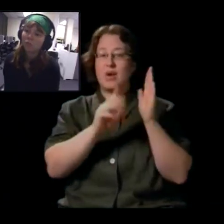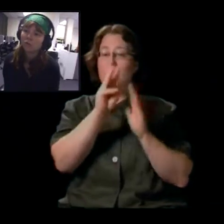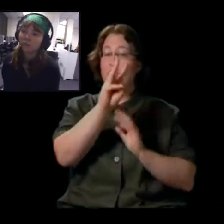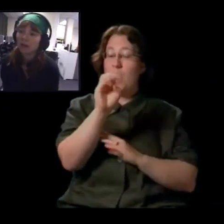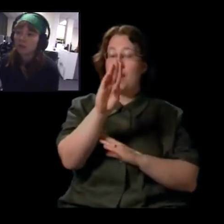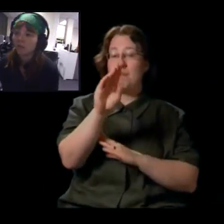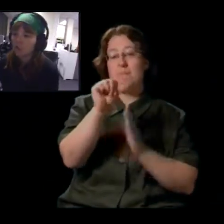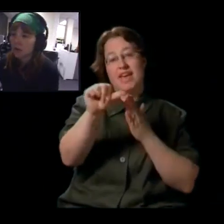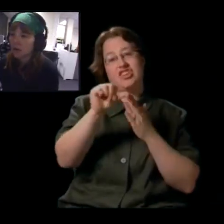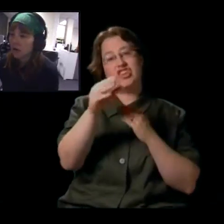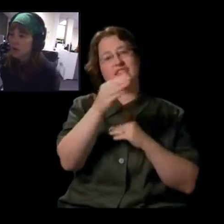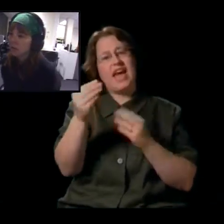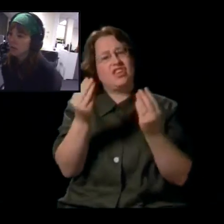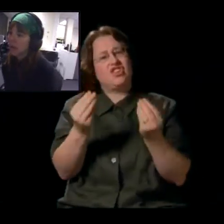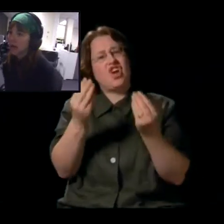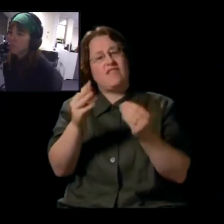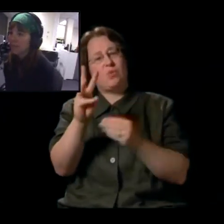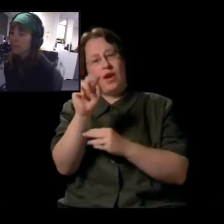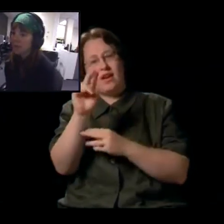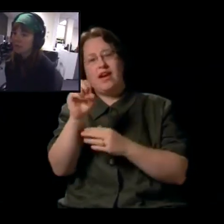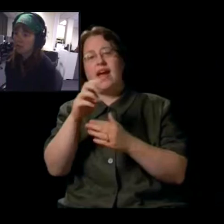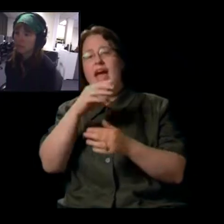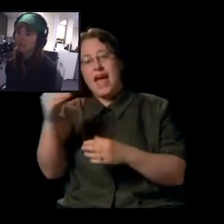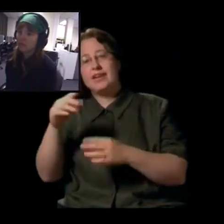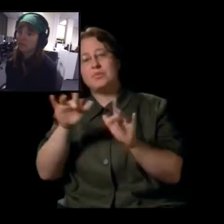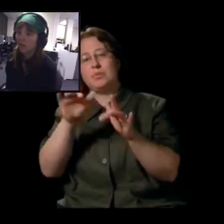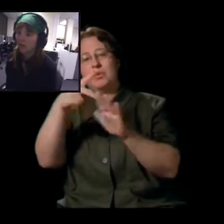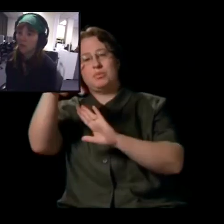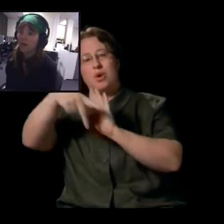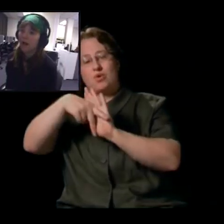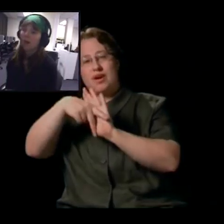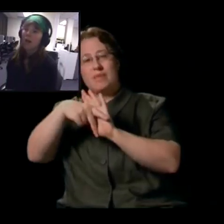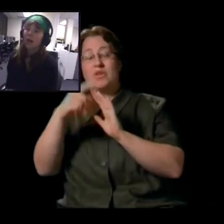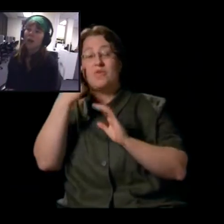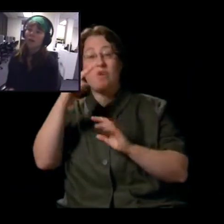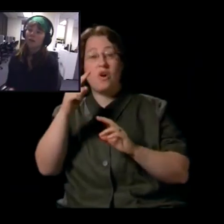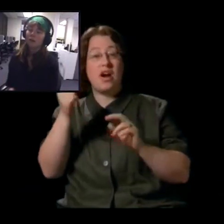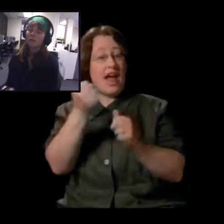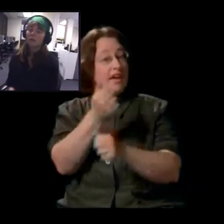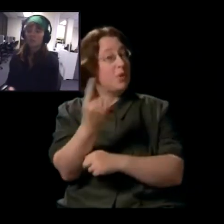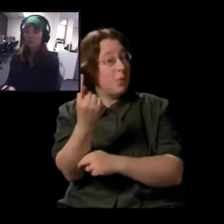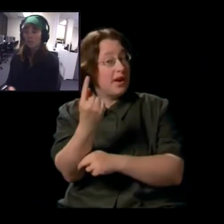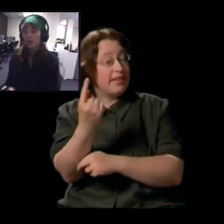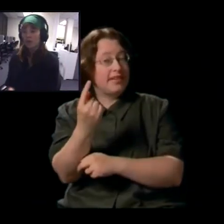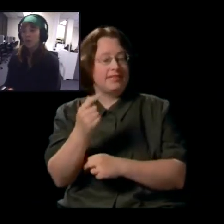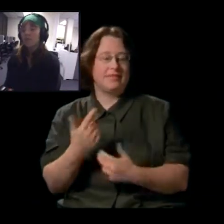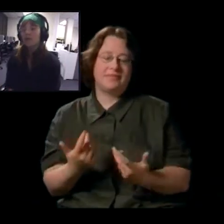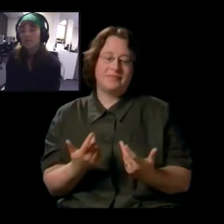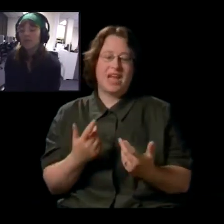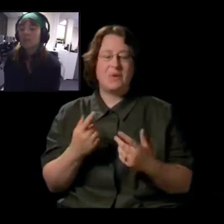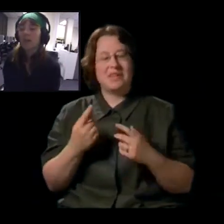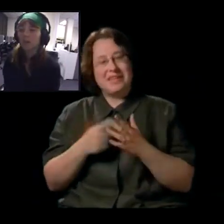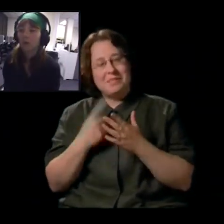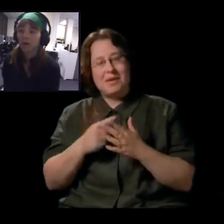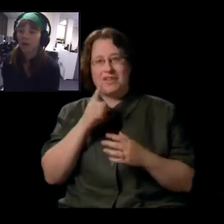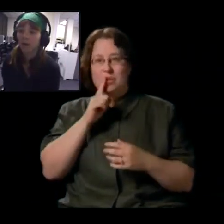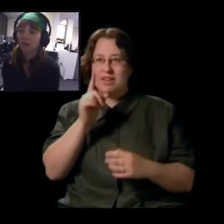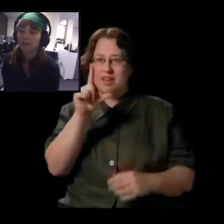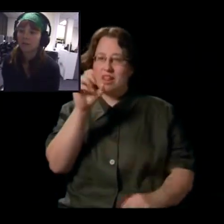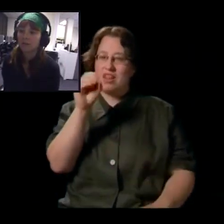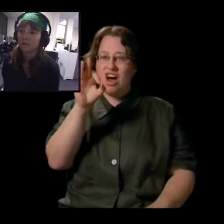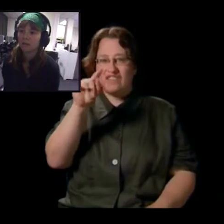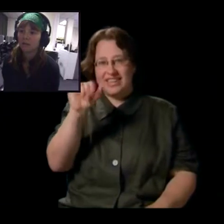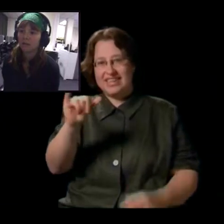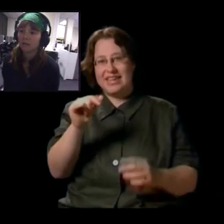So when you're designing computers and web pages and software and computer programs, you have to keep everyone in